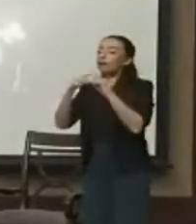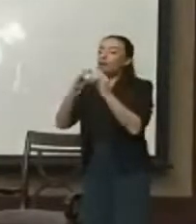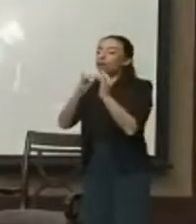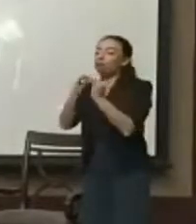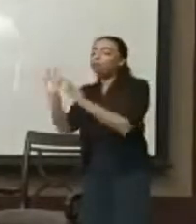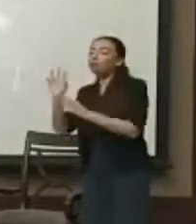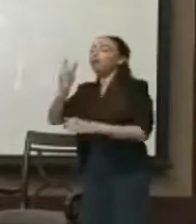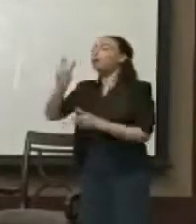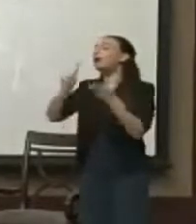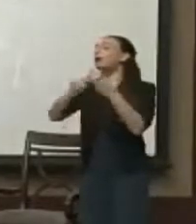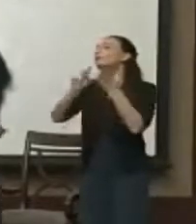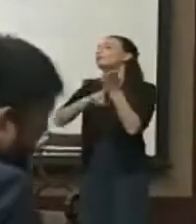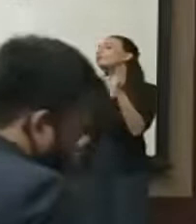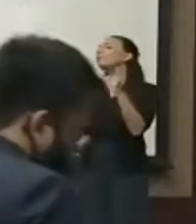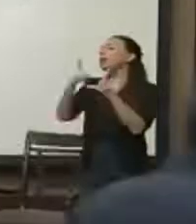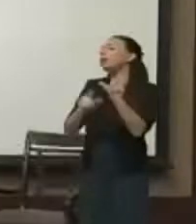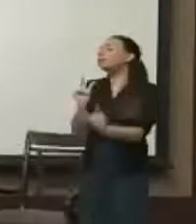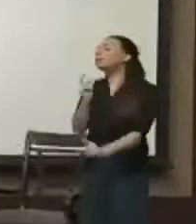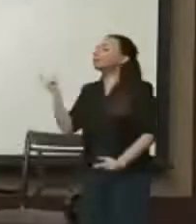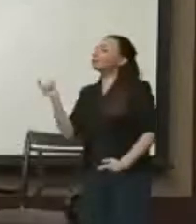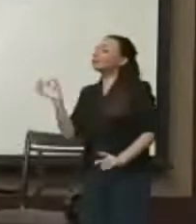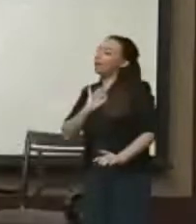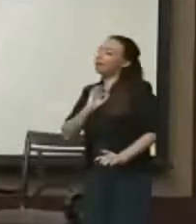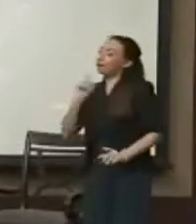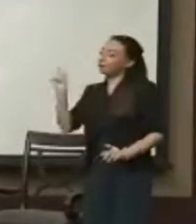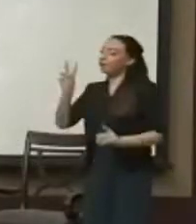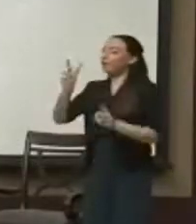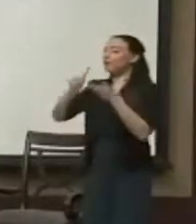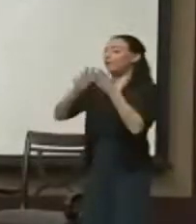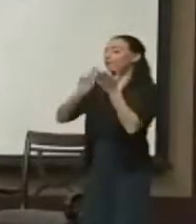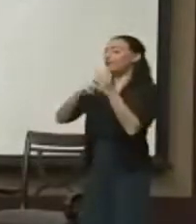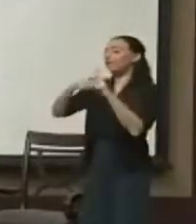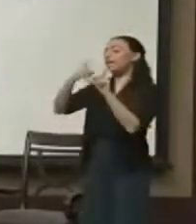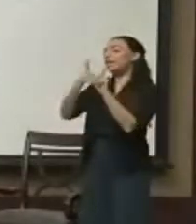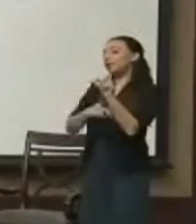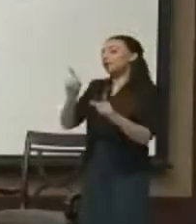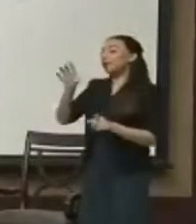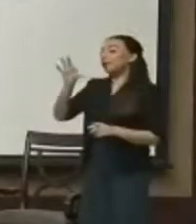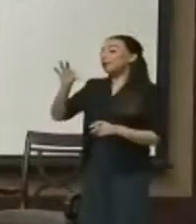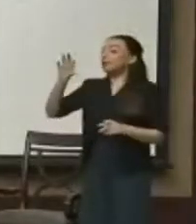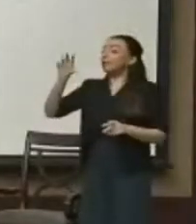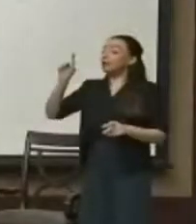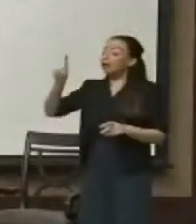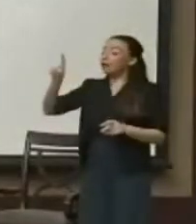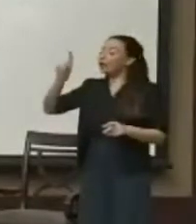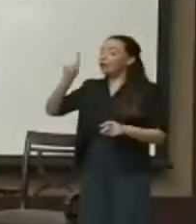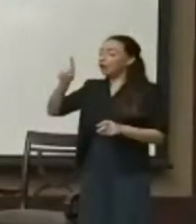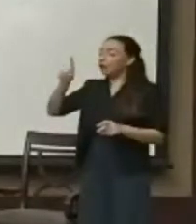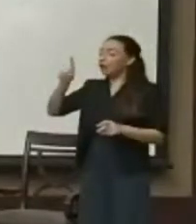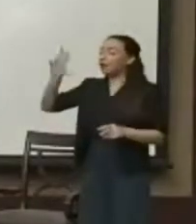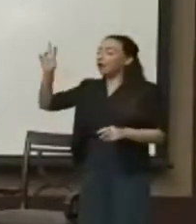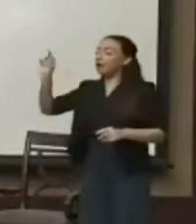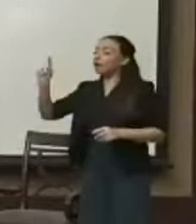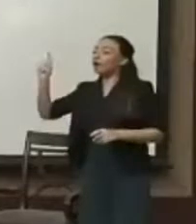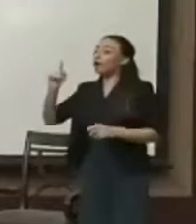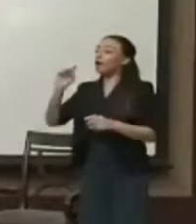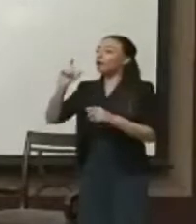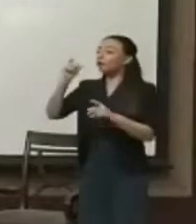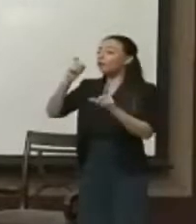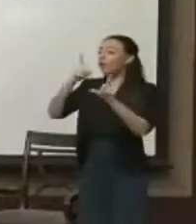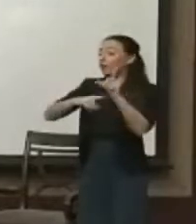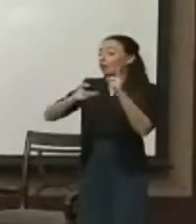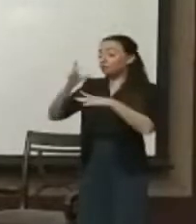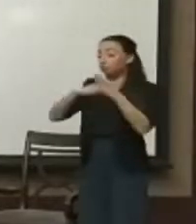joined the development sector in 1980, having worked in the corporate sector for 7 years and in academia for 1 year,